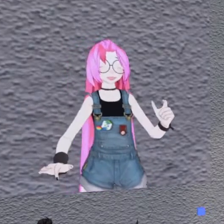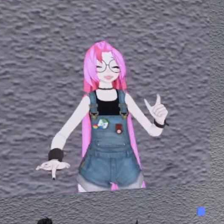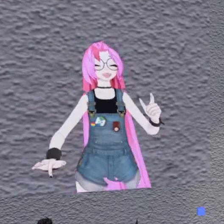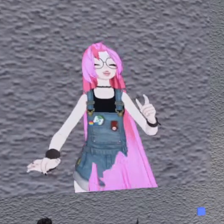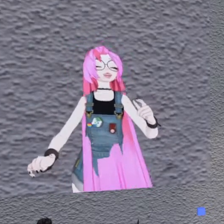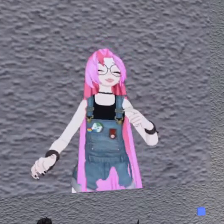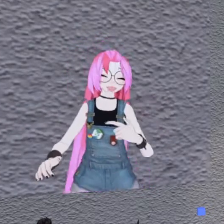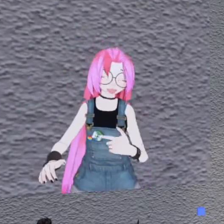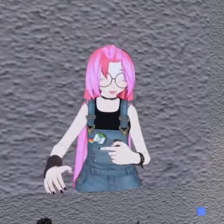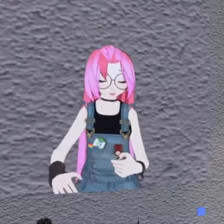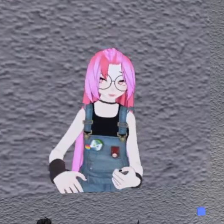Ugh.